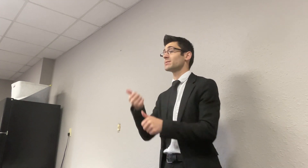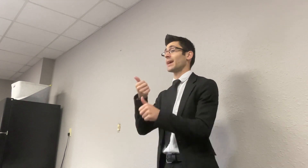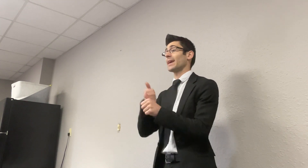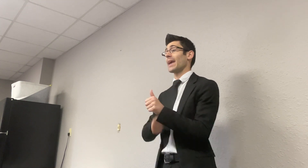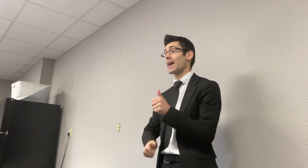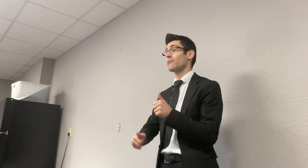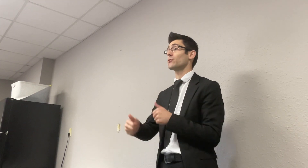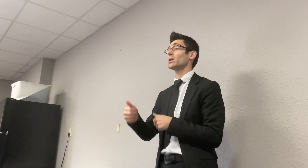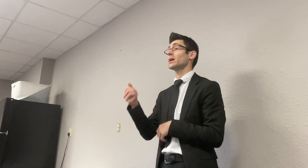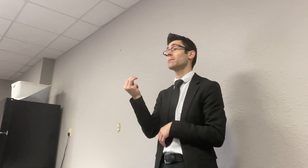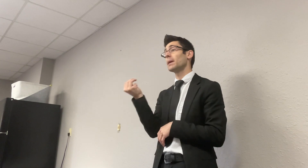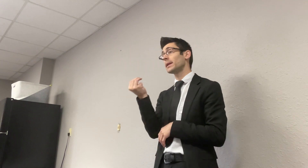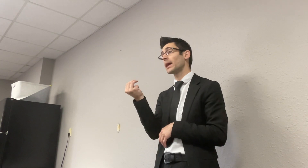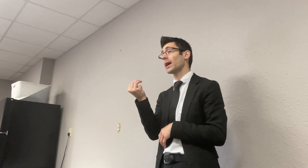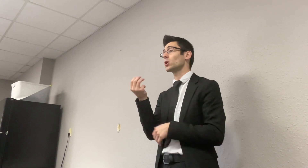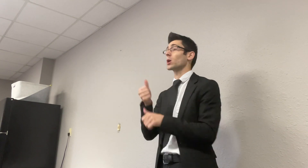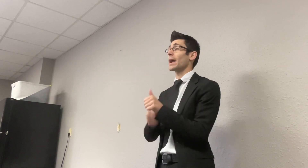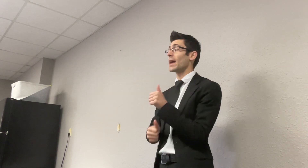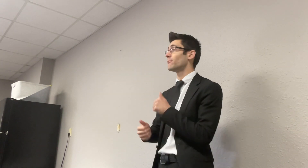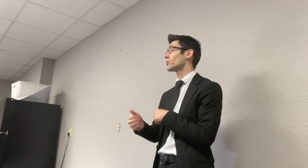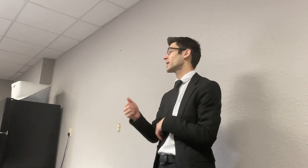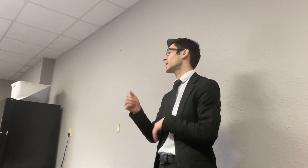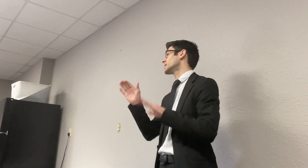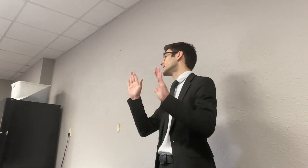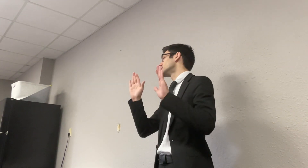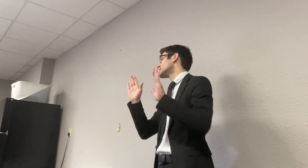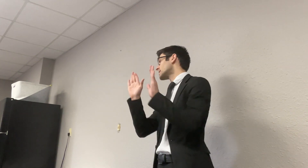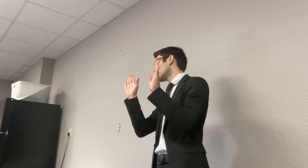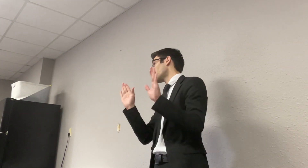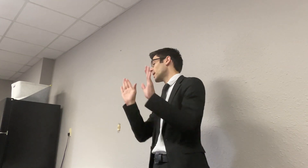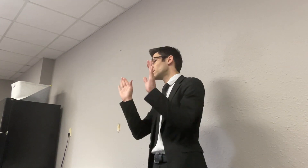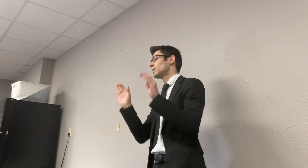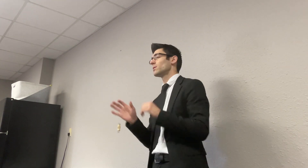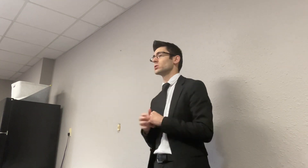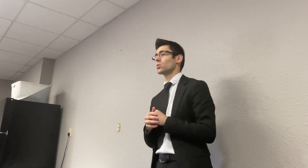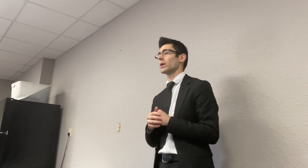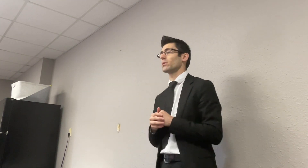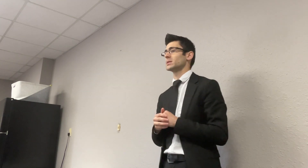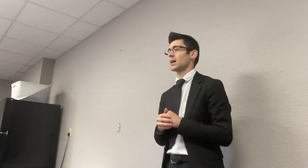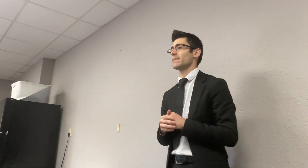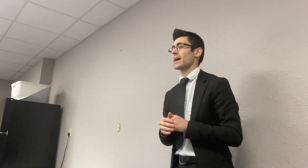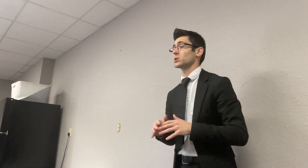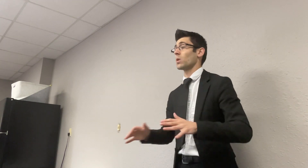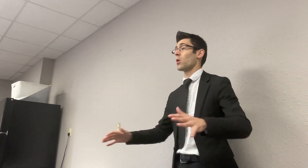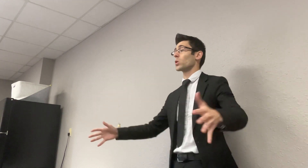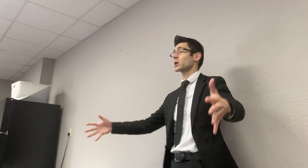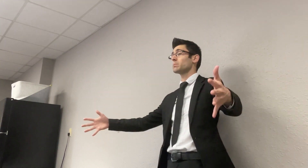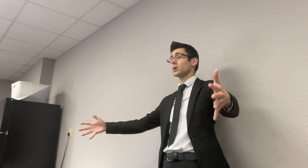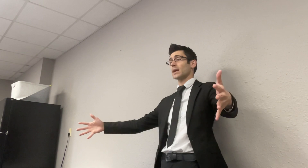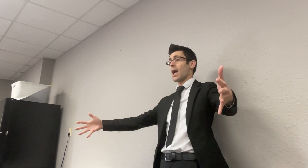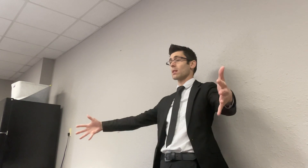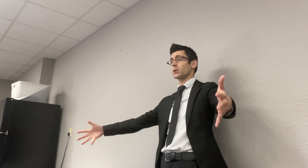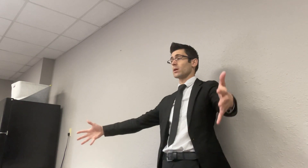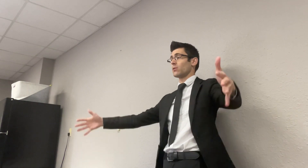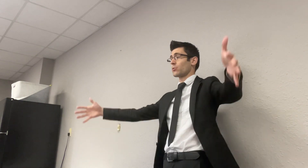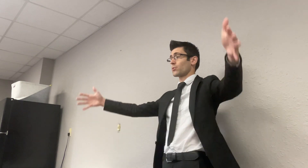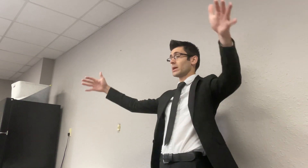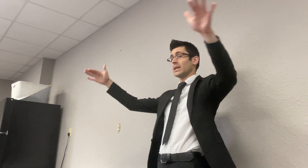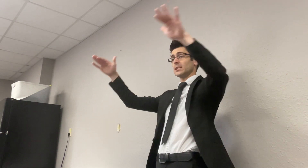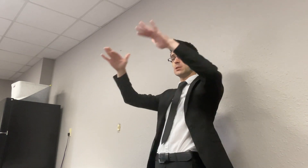saying every Monday or every Sunday, there's a way we sign that as well. We're going to put a calendar in 3D